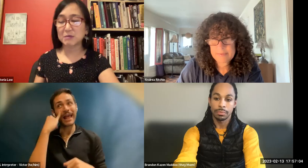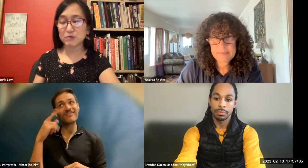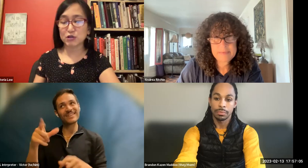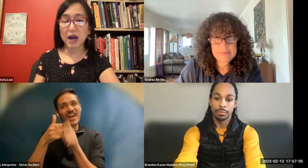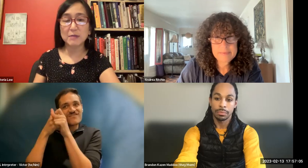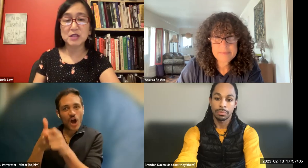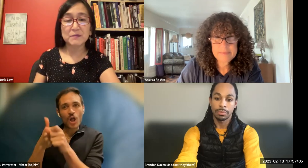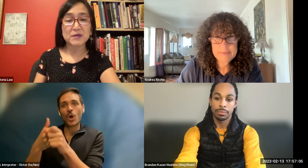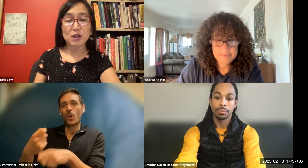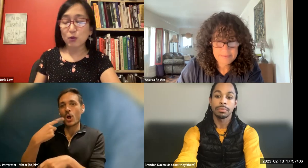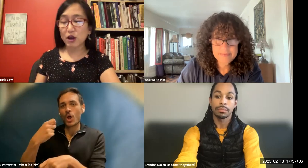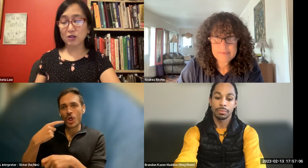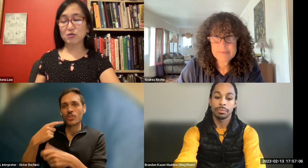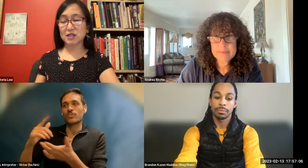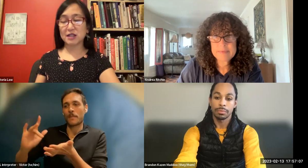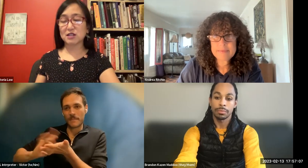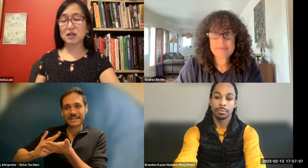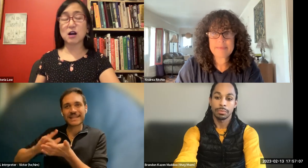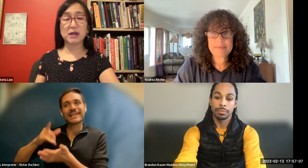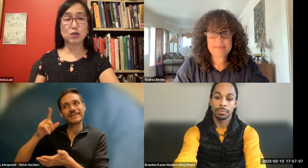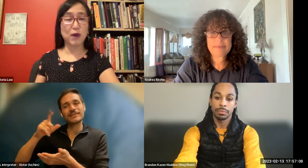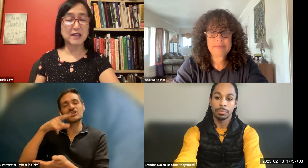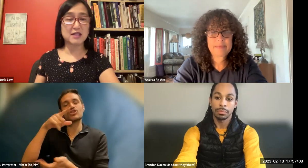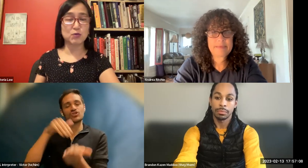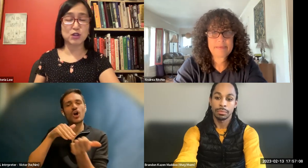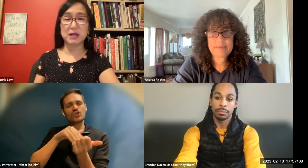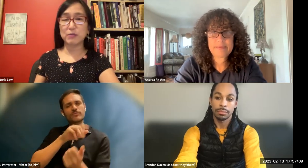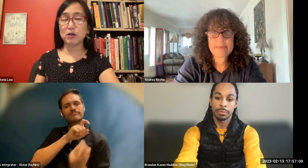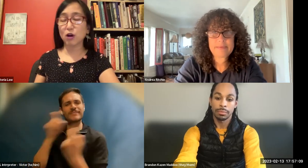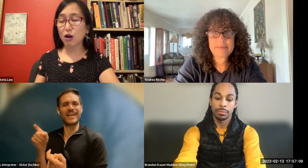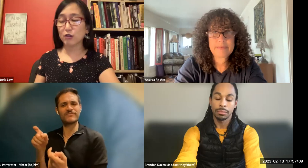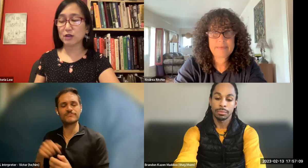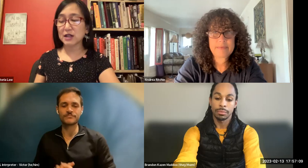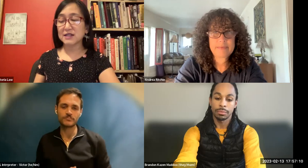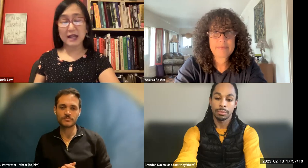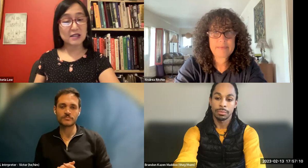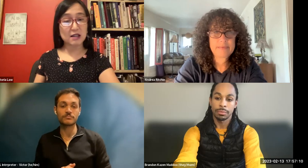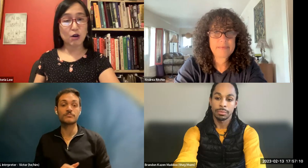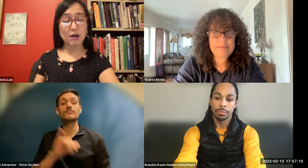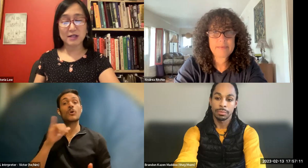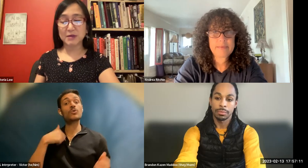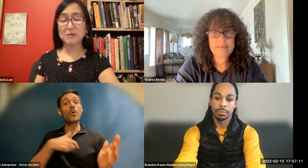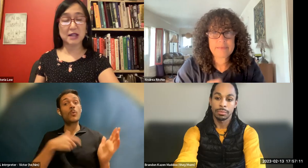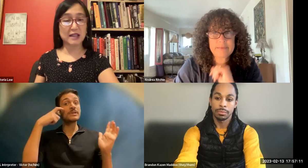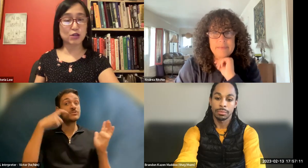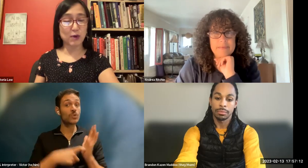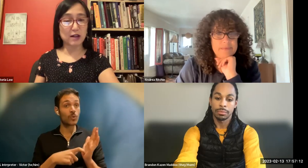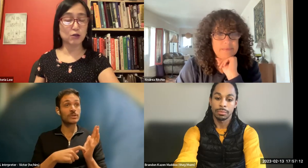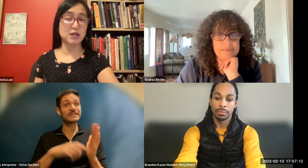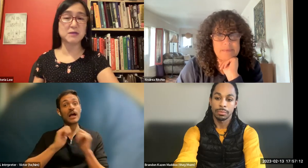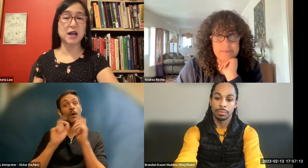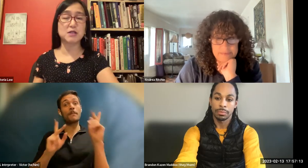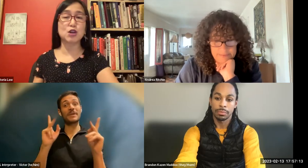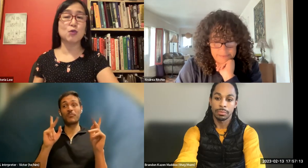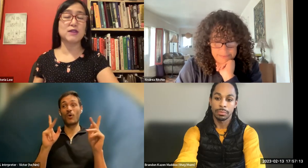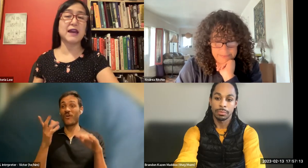that they had been prescribed. We also see this in the ways in which people are sent, sometimes against their will,